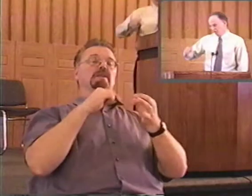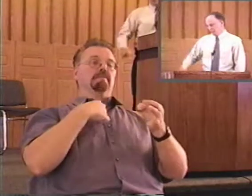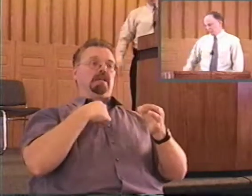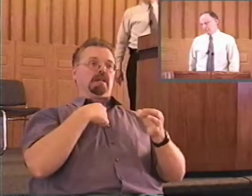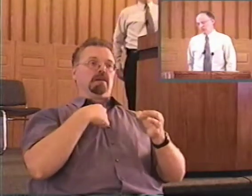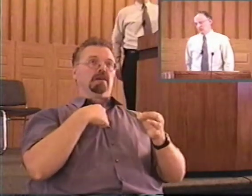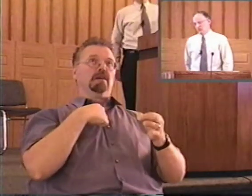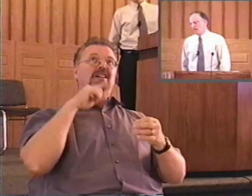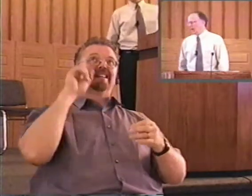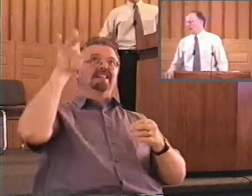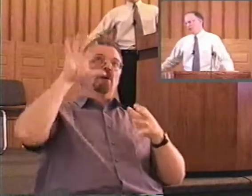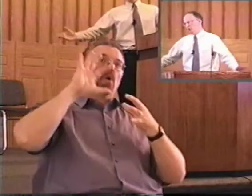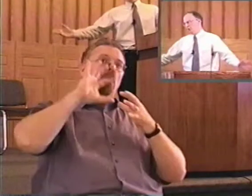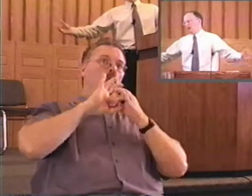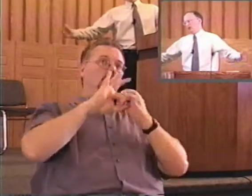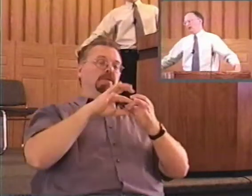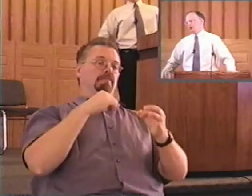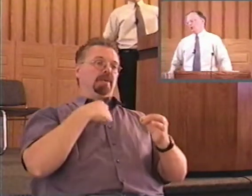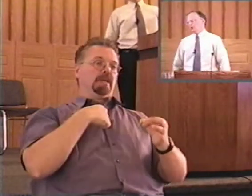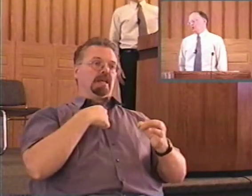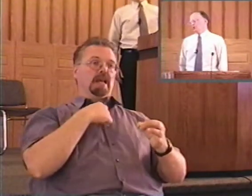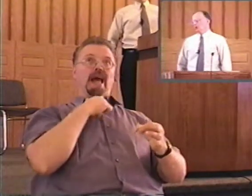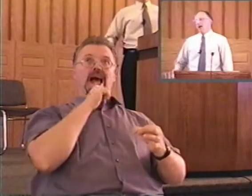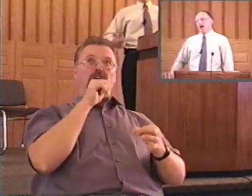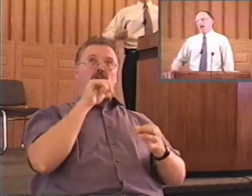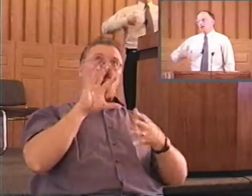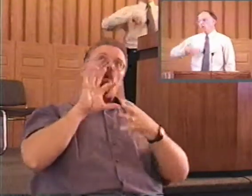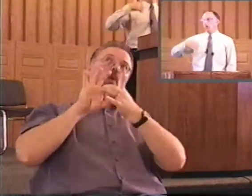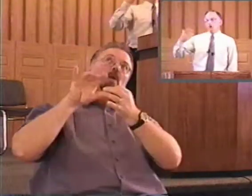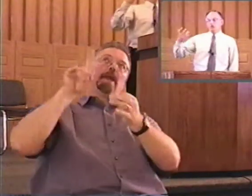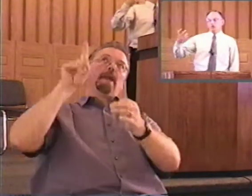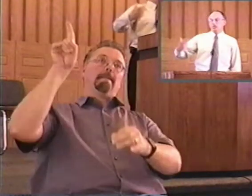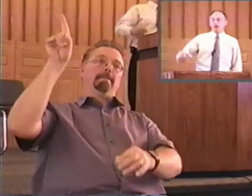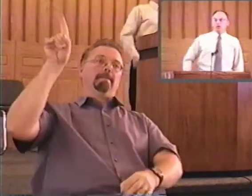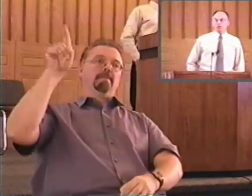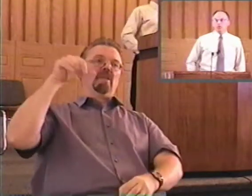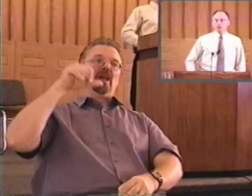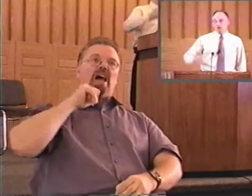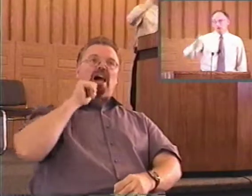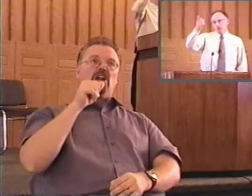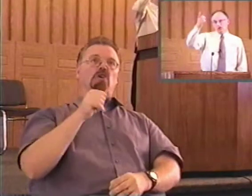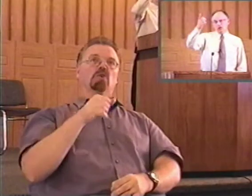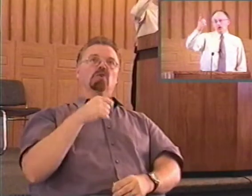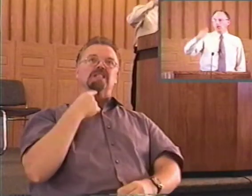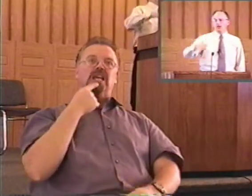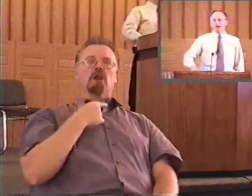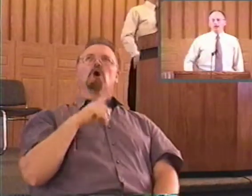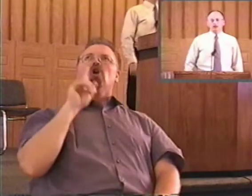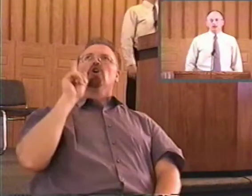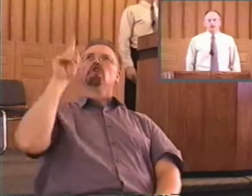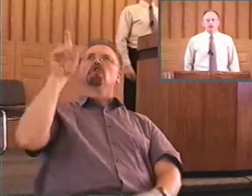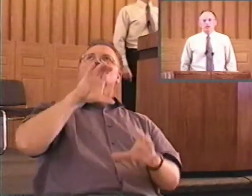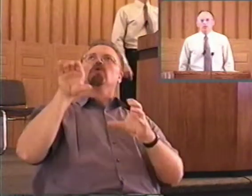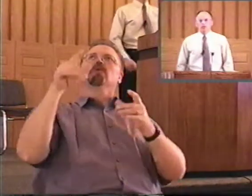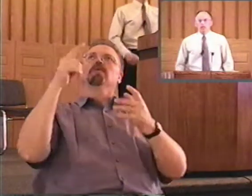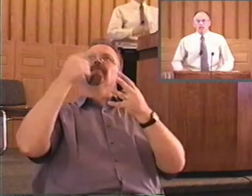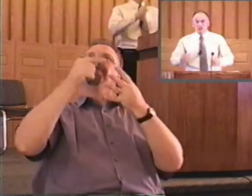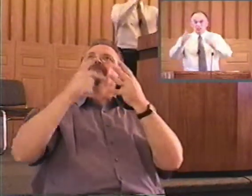God owns me. I don't own me. I don't call the shots here. God